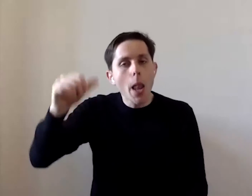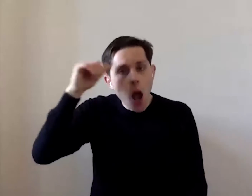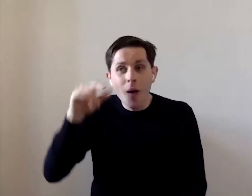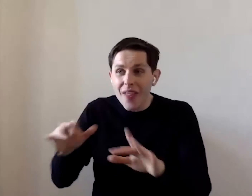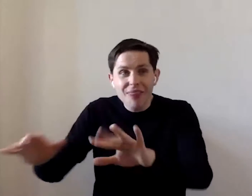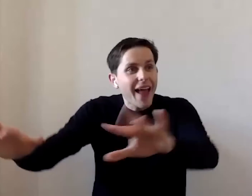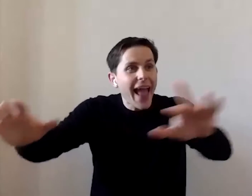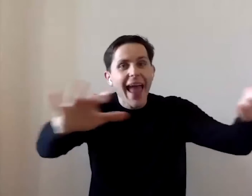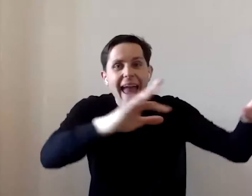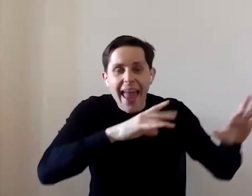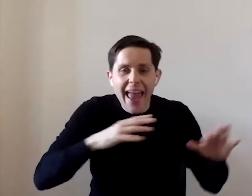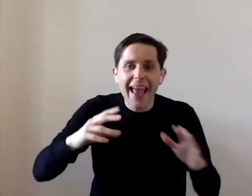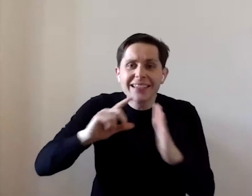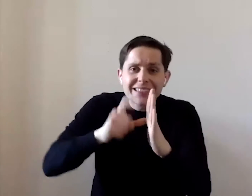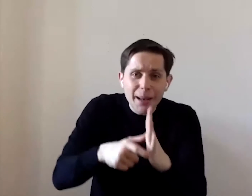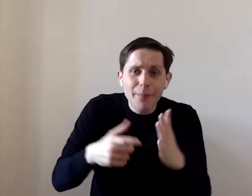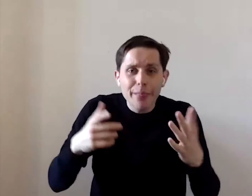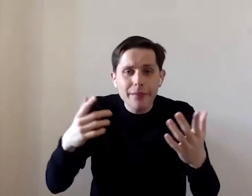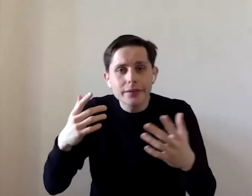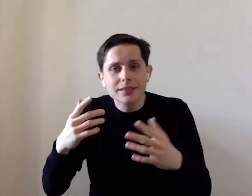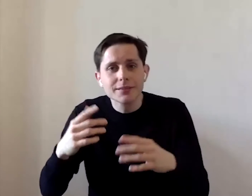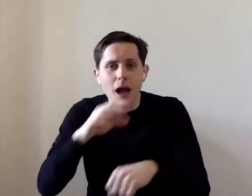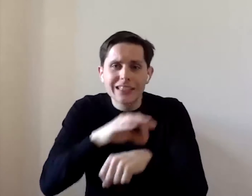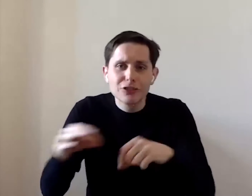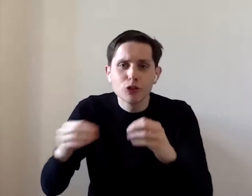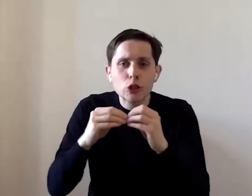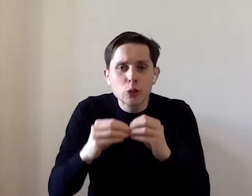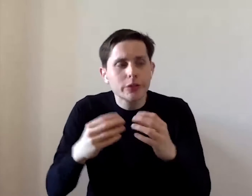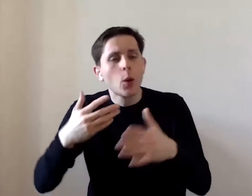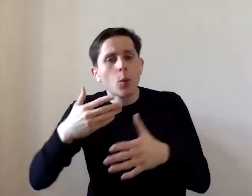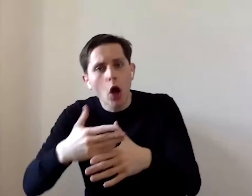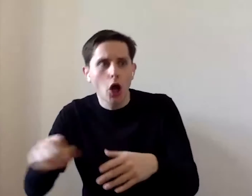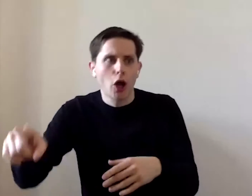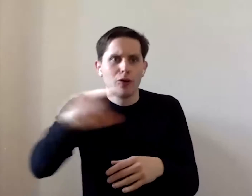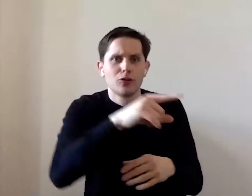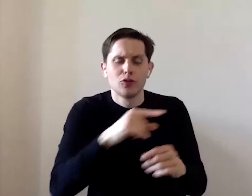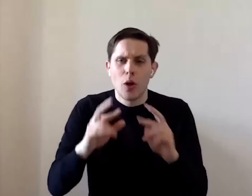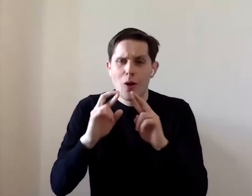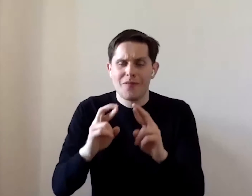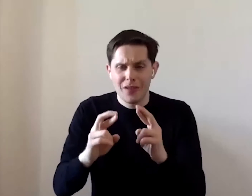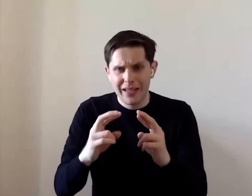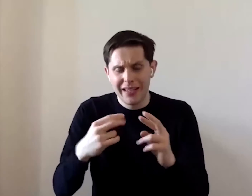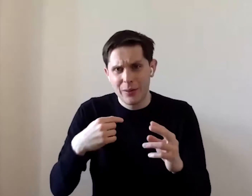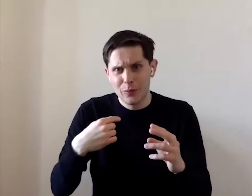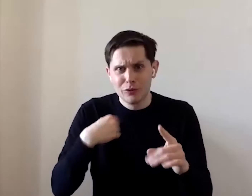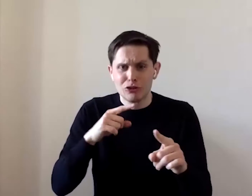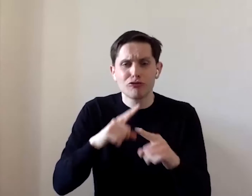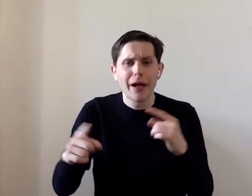even greater. And I'm sure we're all out there somewhere. And I think it's just making sure that we're